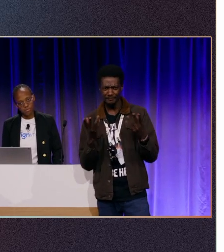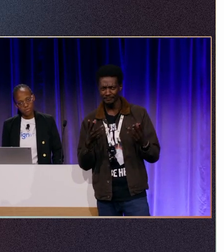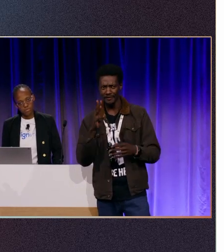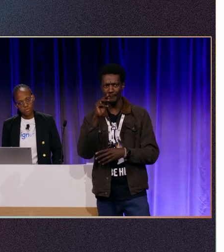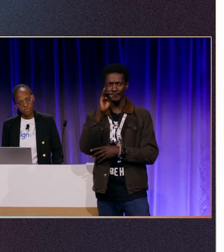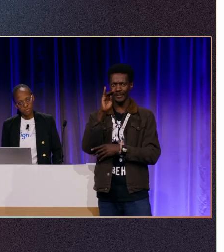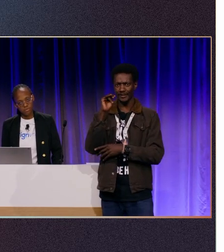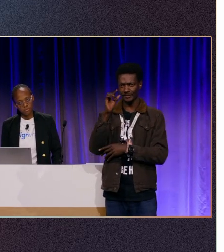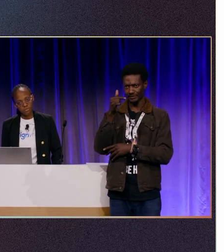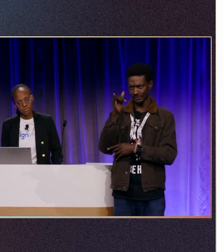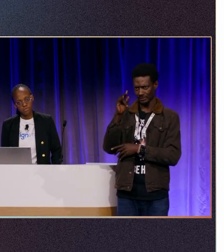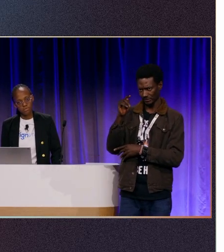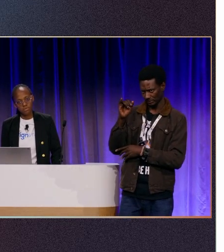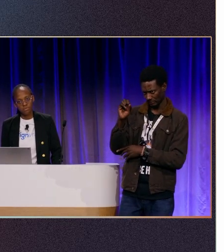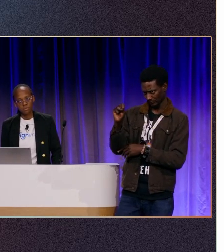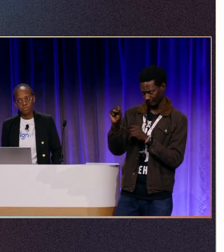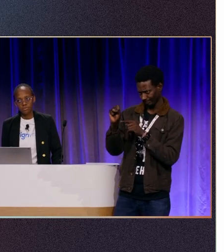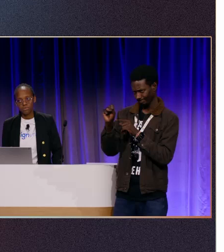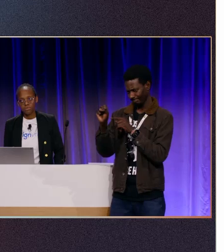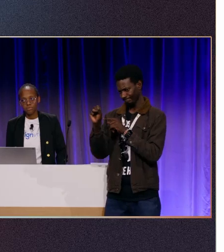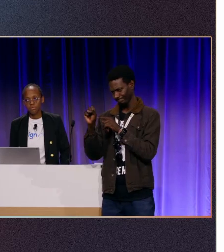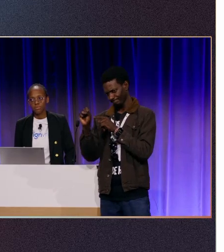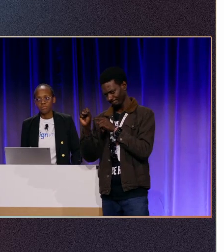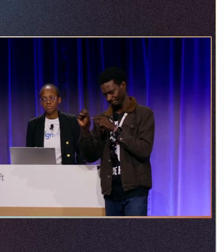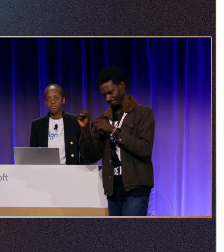you know, through meningitis.